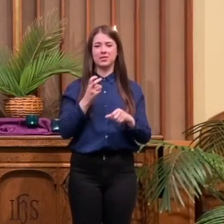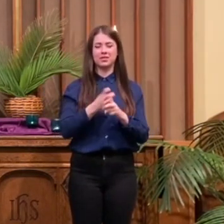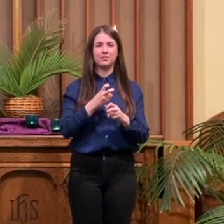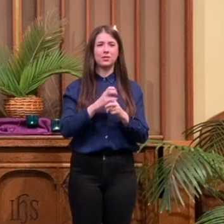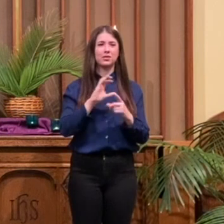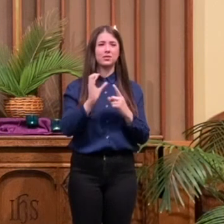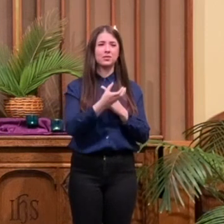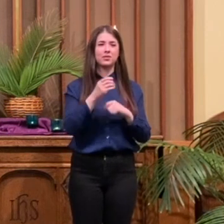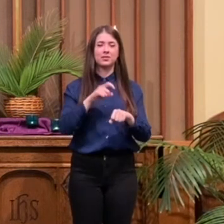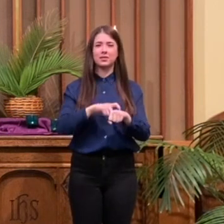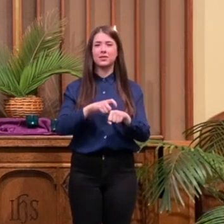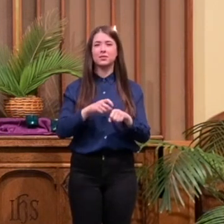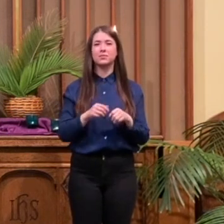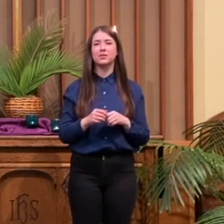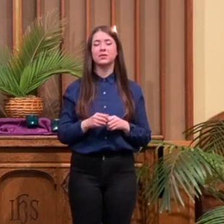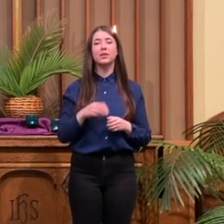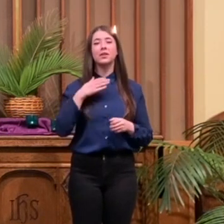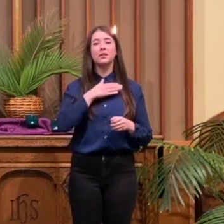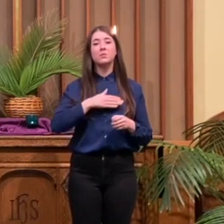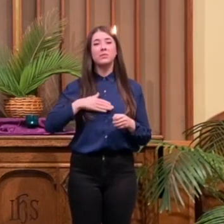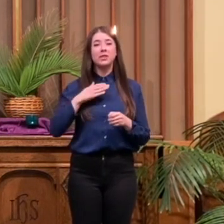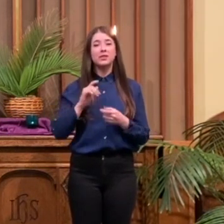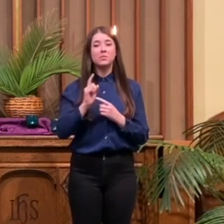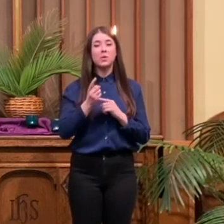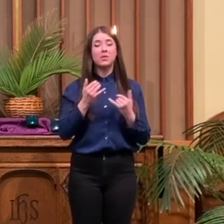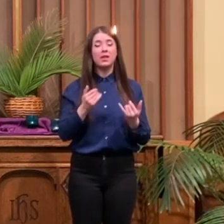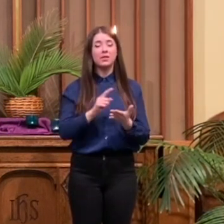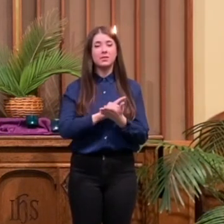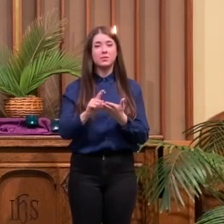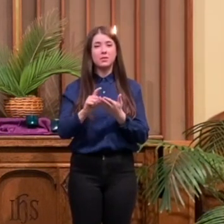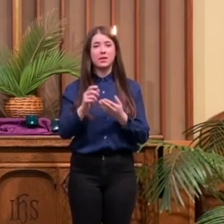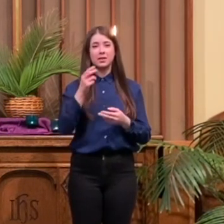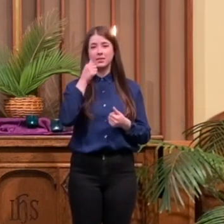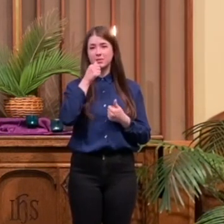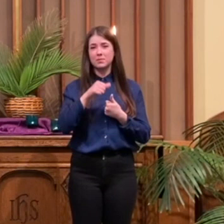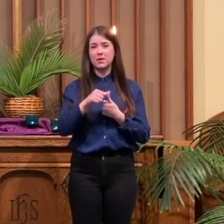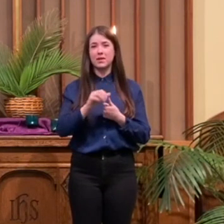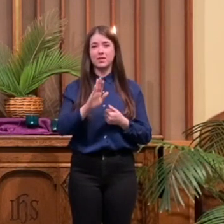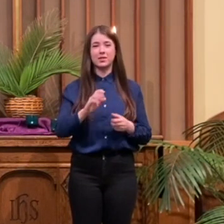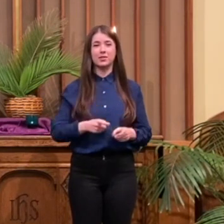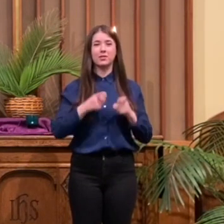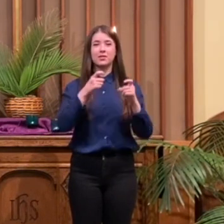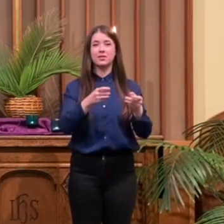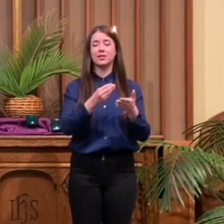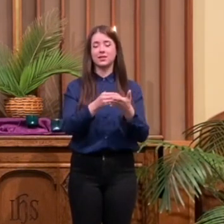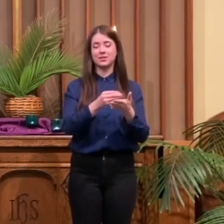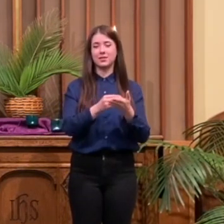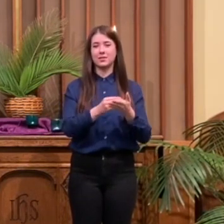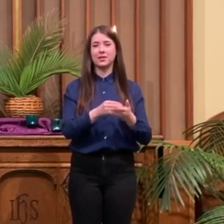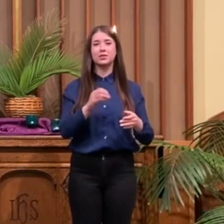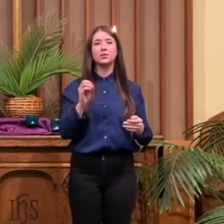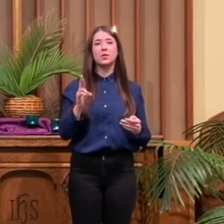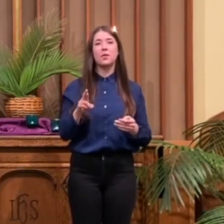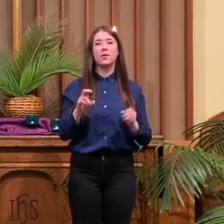times. Please make sure you take a moment this week to mail in your tithes and your offerings, or